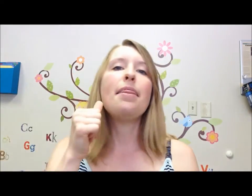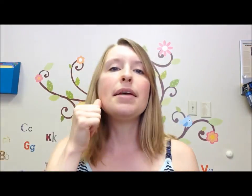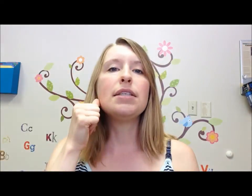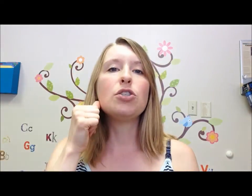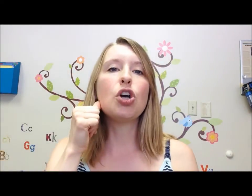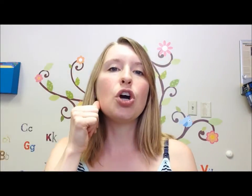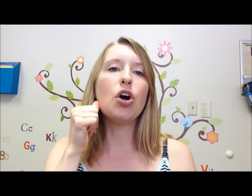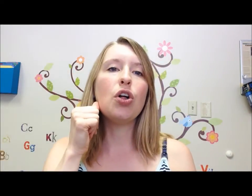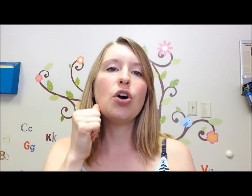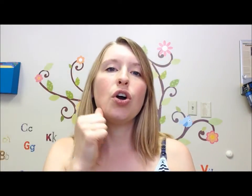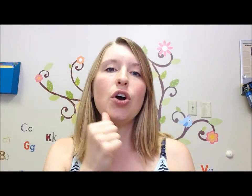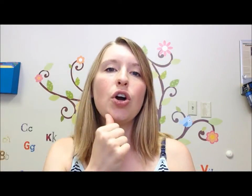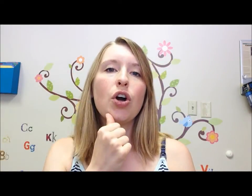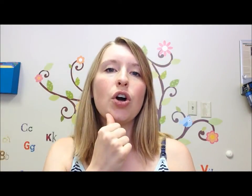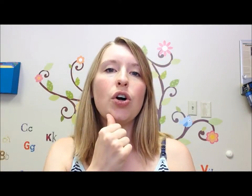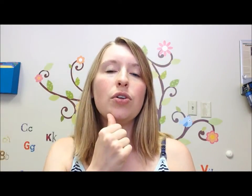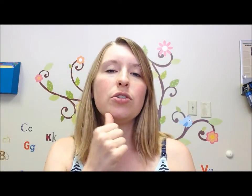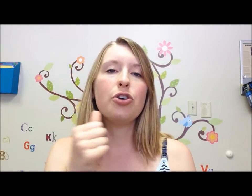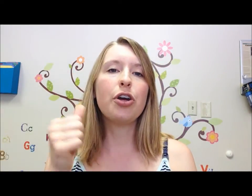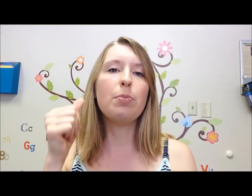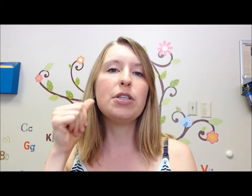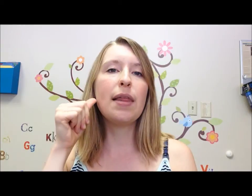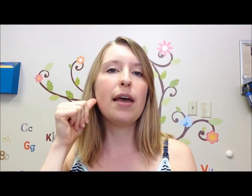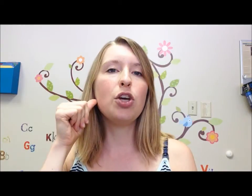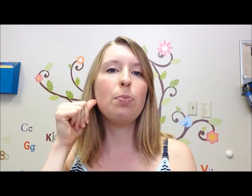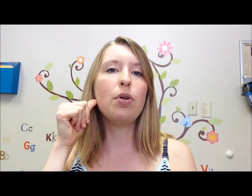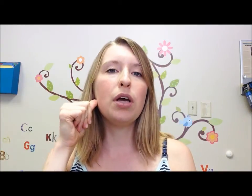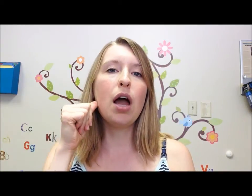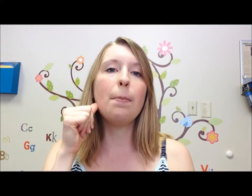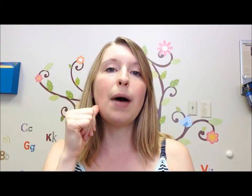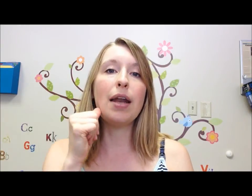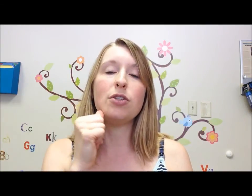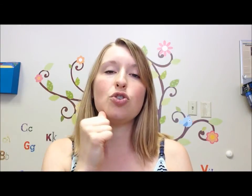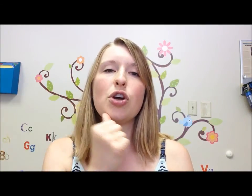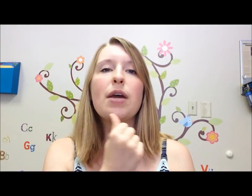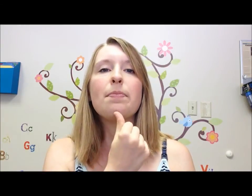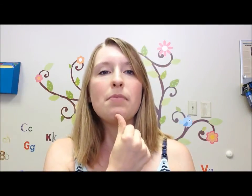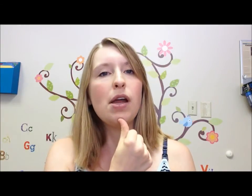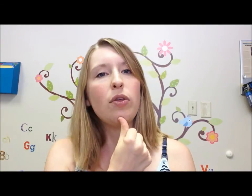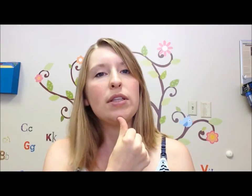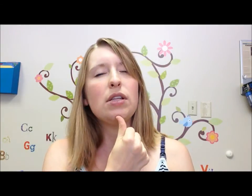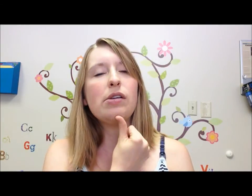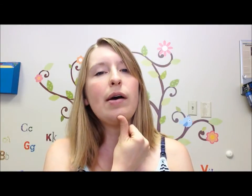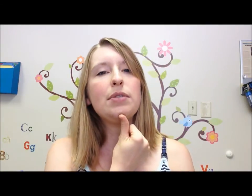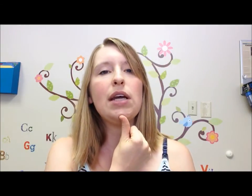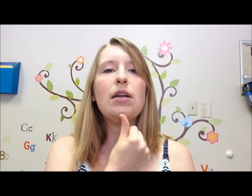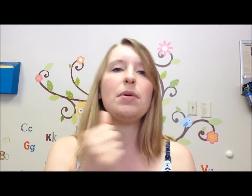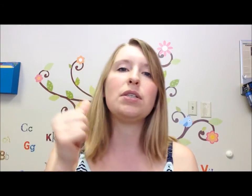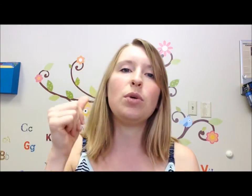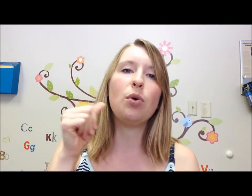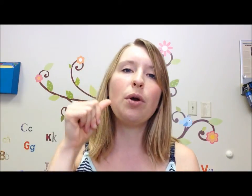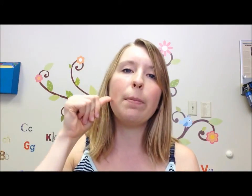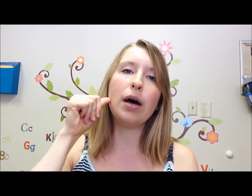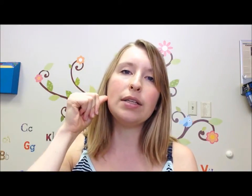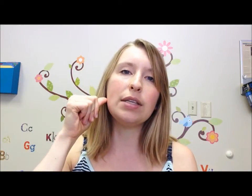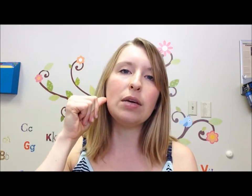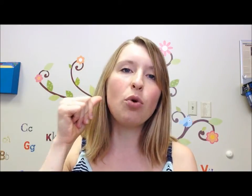this is girl. Girl. So you're going to pretend like you're pulling on a bonnet string. I know that's a little outdated because we don't wear bonnets anymore,